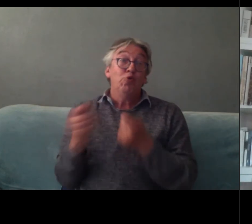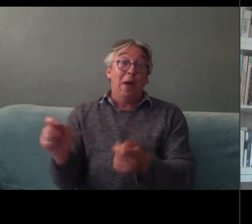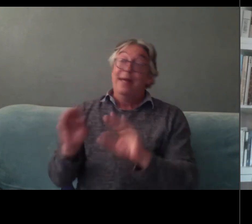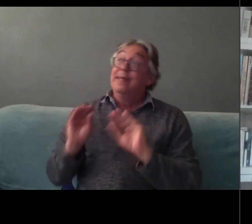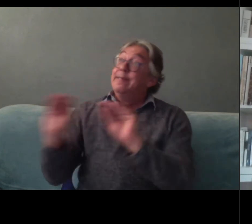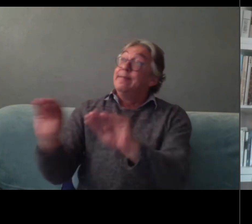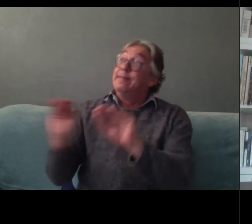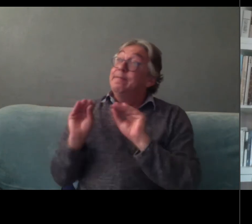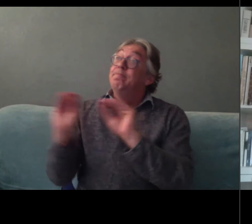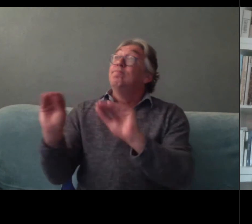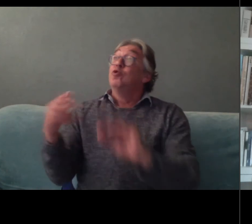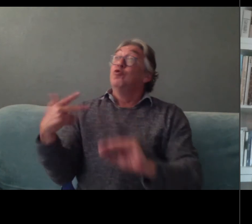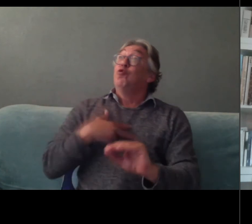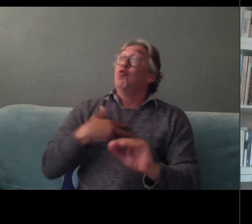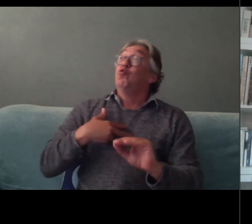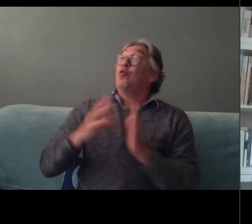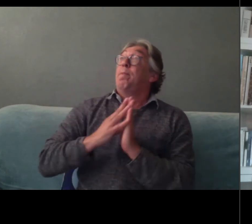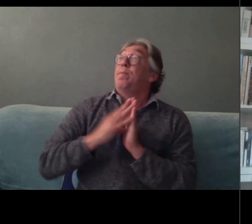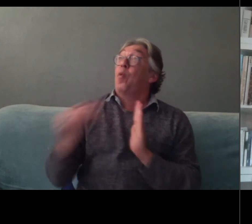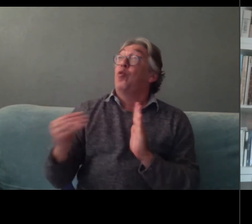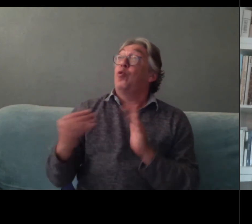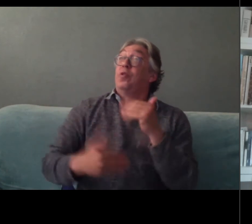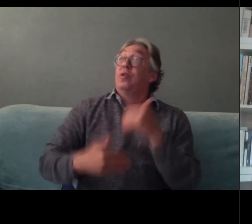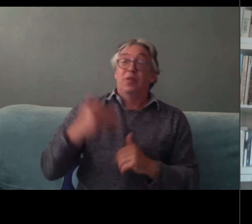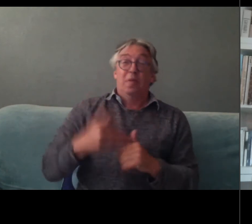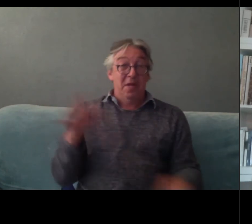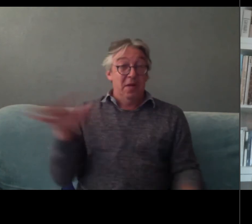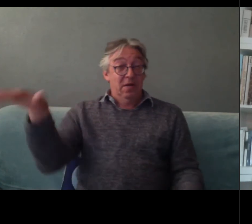not sure how many of them can understand it, but still.